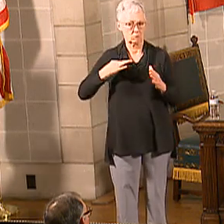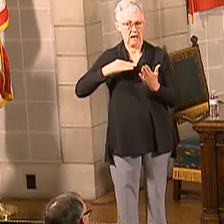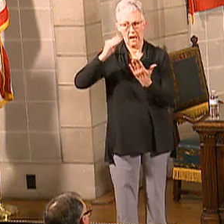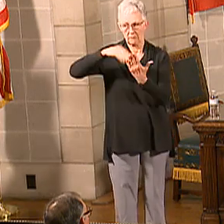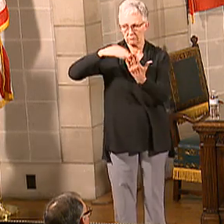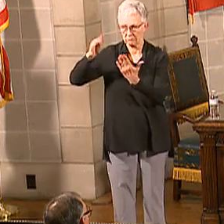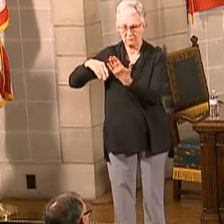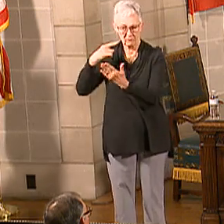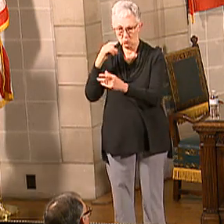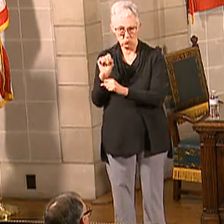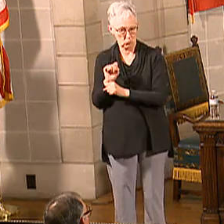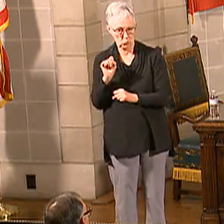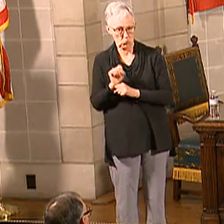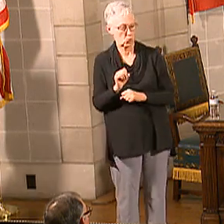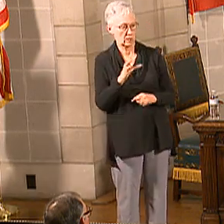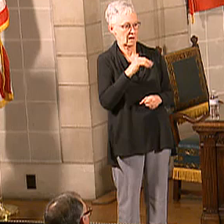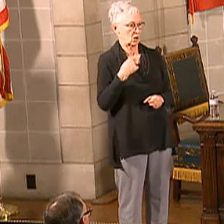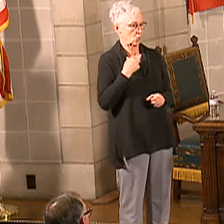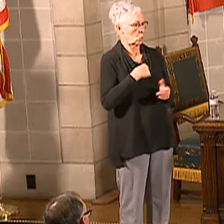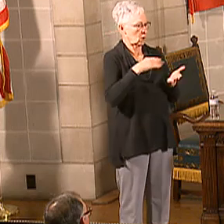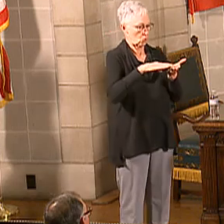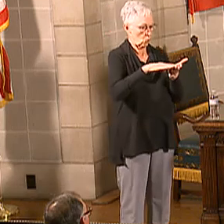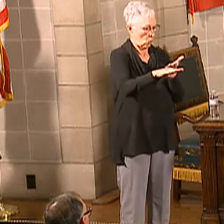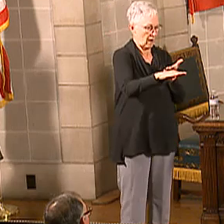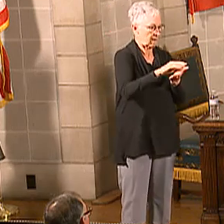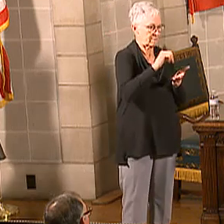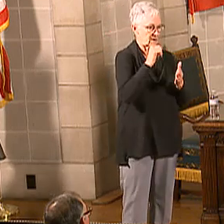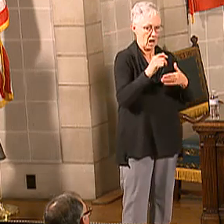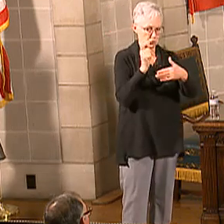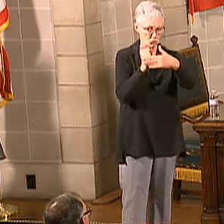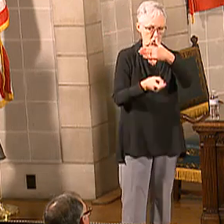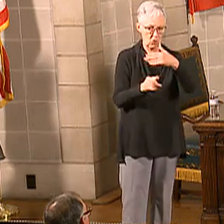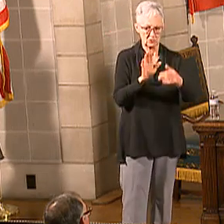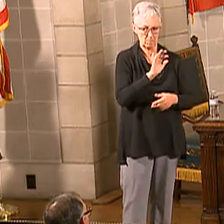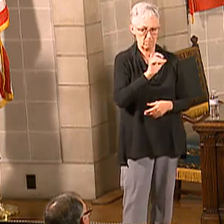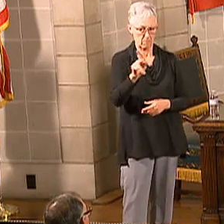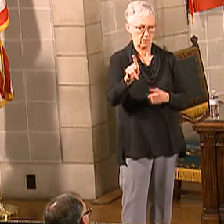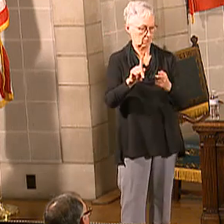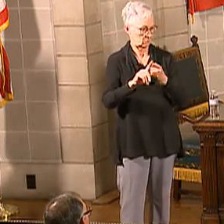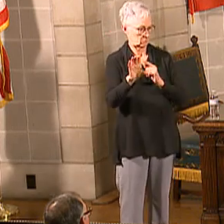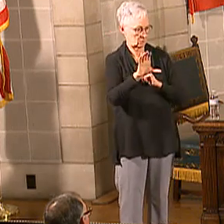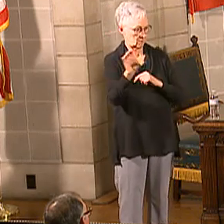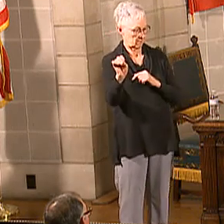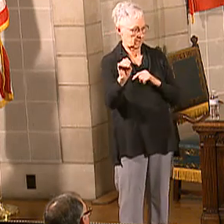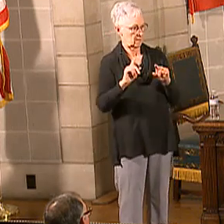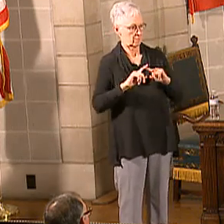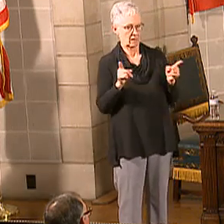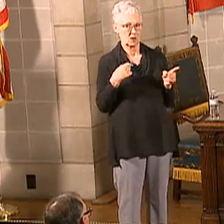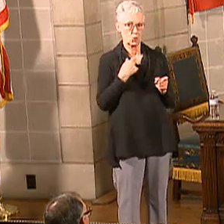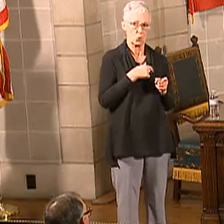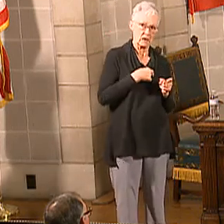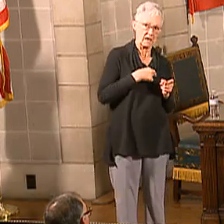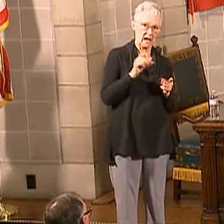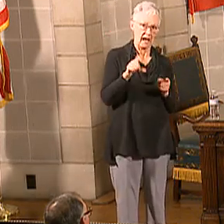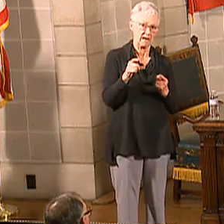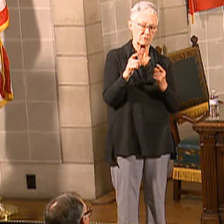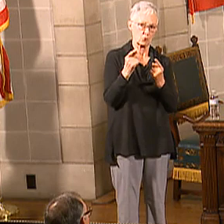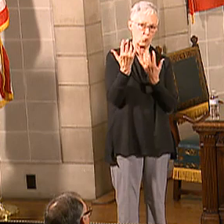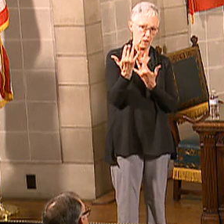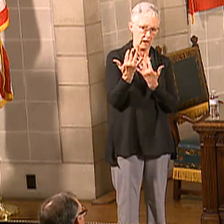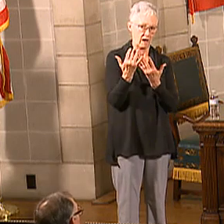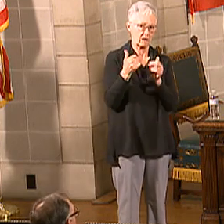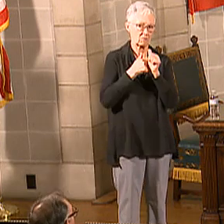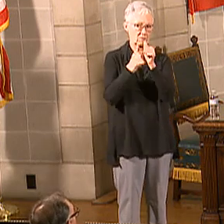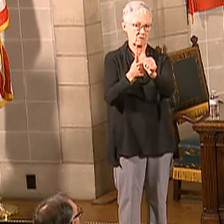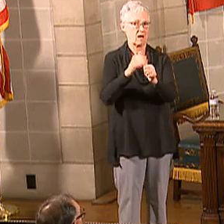charges to the employers. So where we can, we've waived some of the things that we are under control of, but we also have to make sure we're following the federal